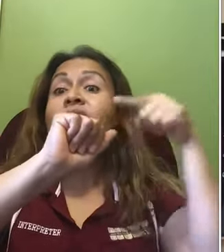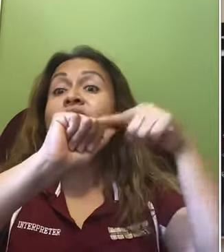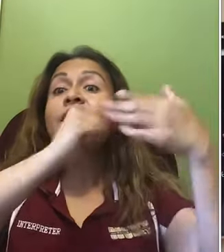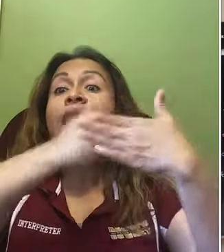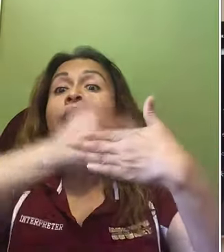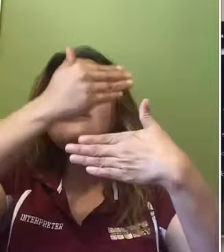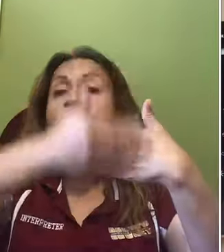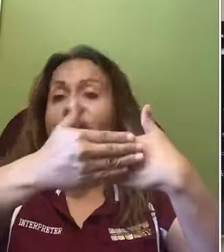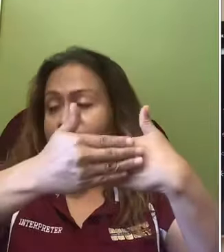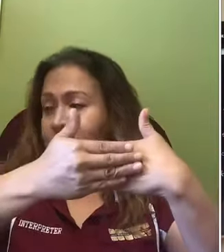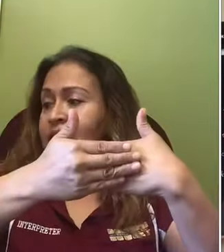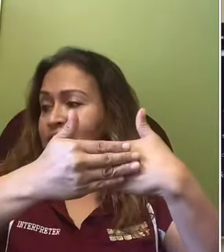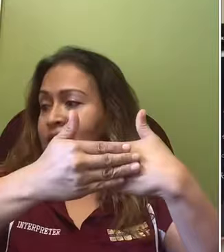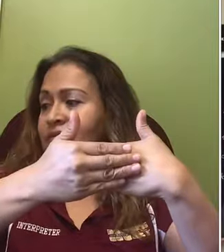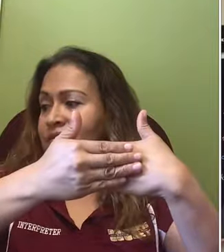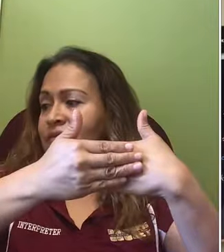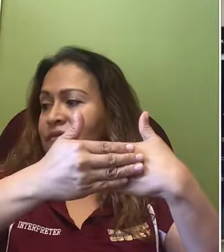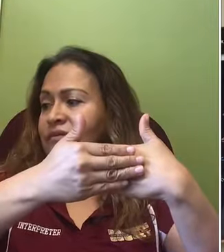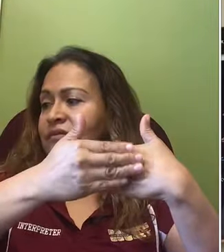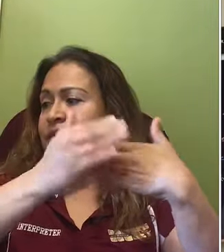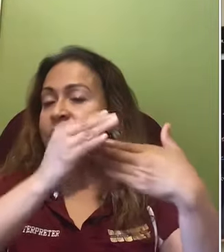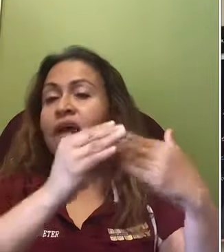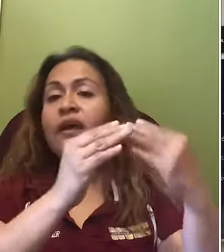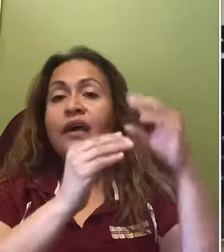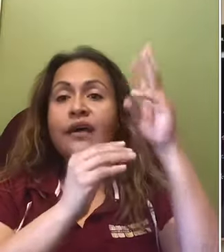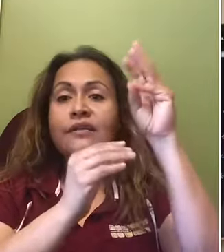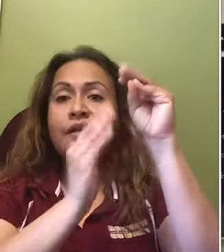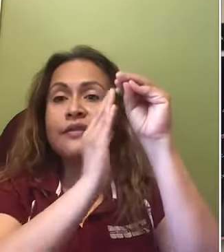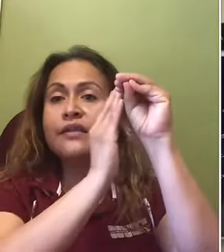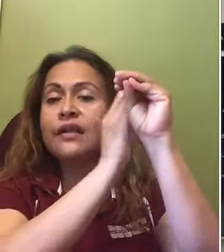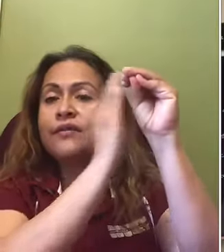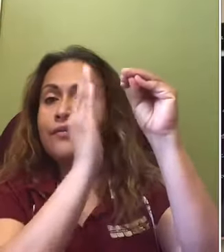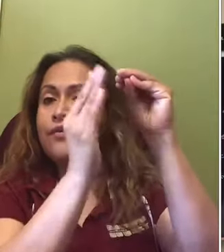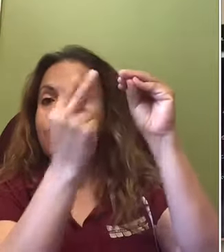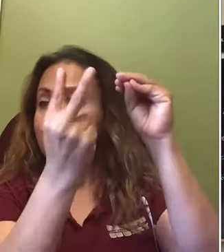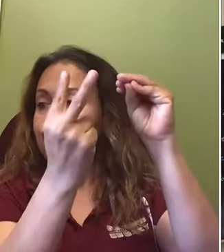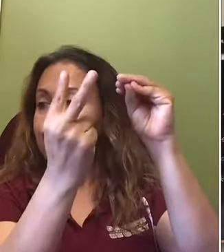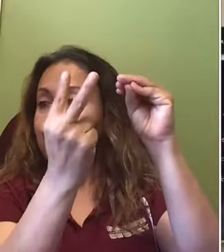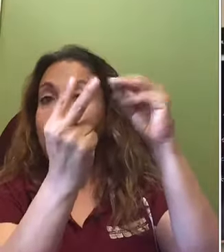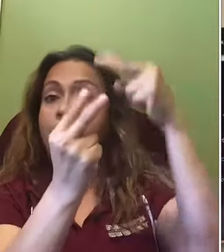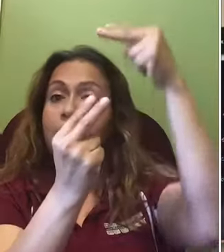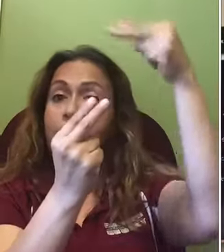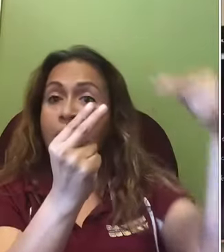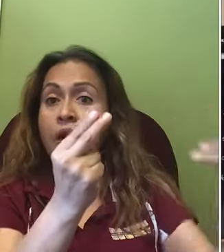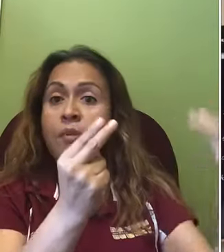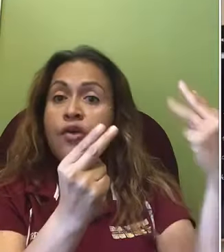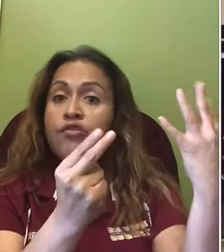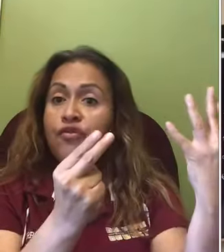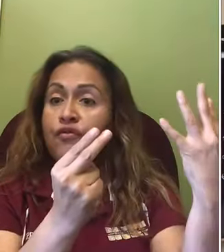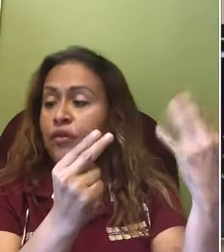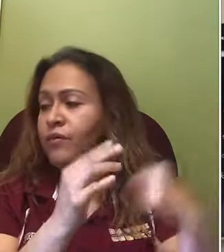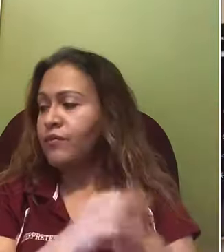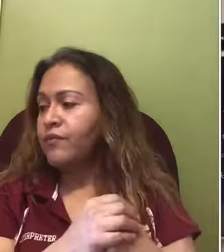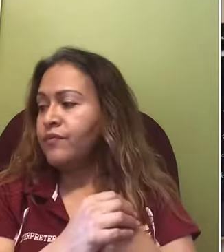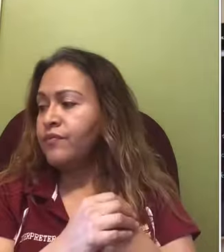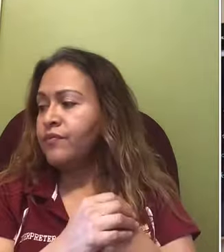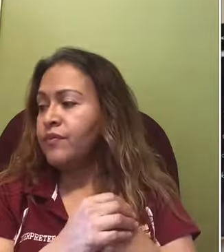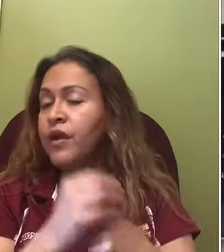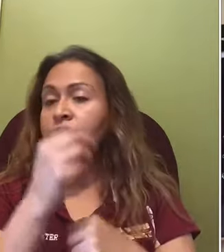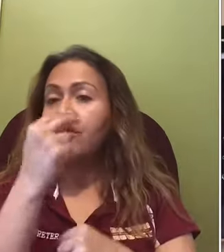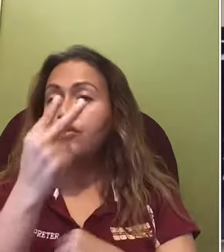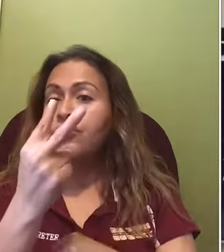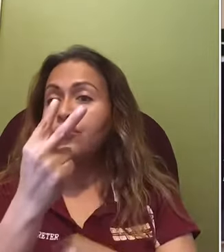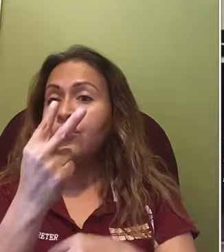It's right next to the 60-degree angle. So it's 2 over the hypotenuse, which is 4. So this is equal to